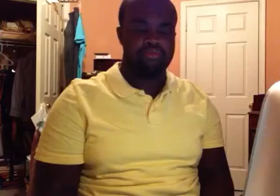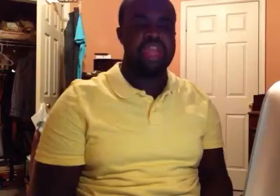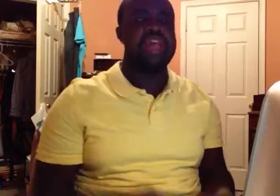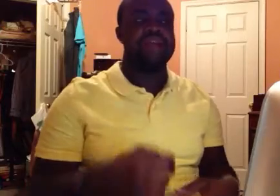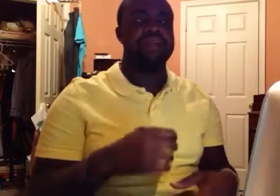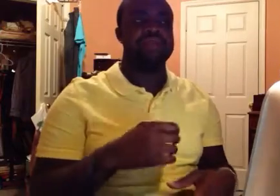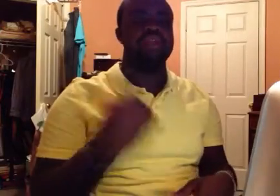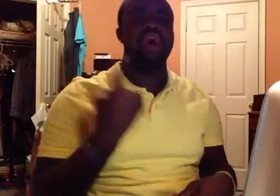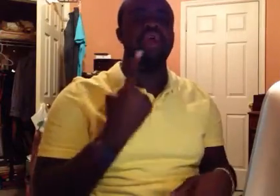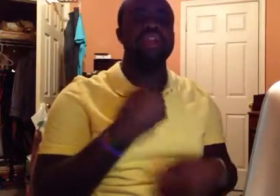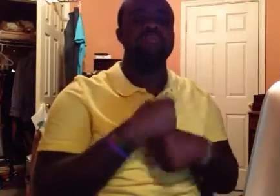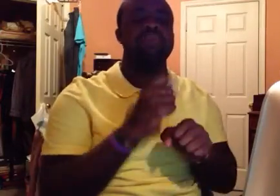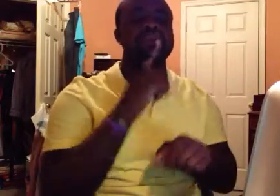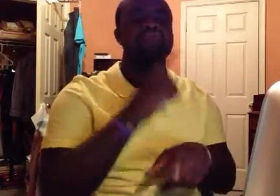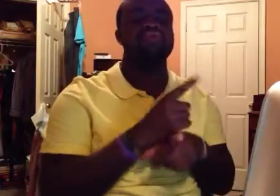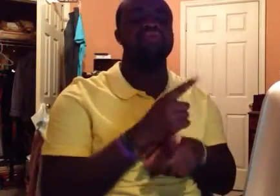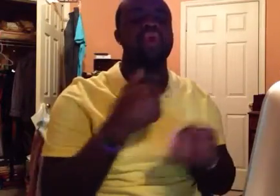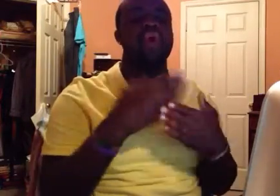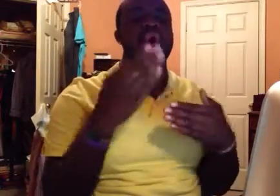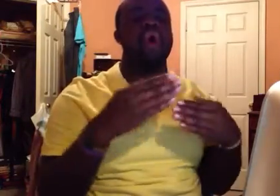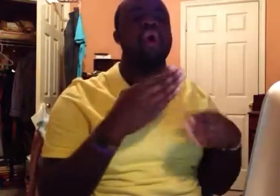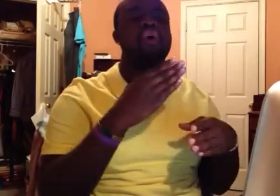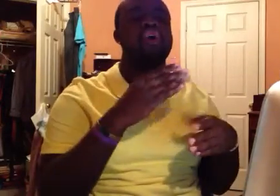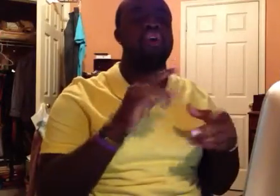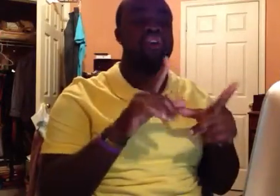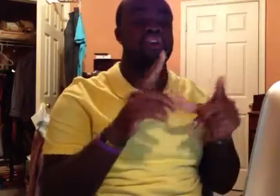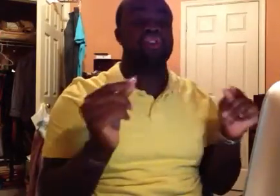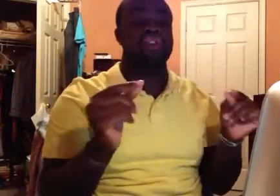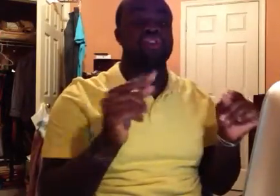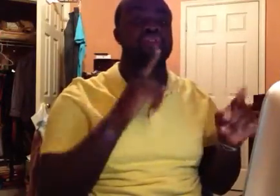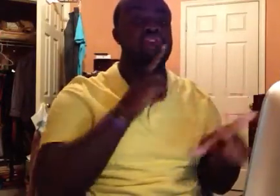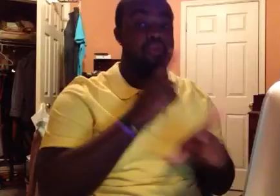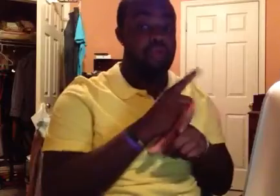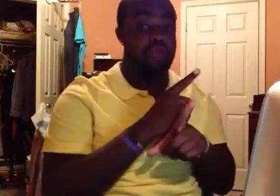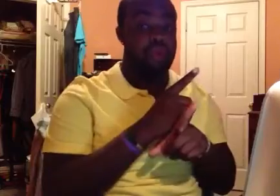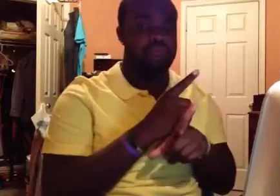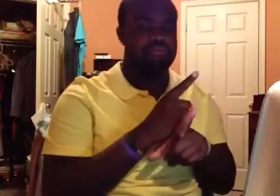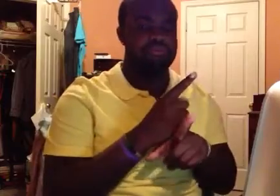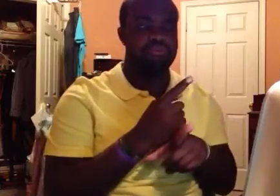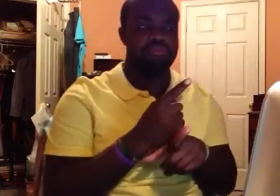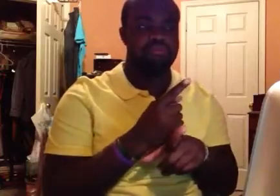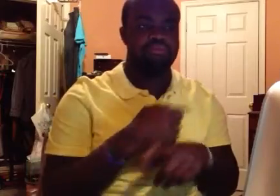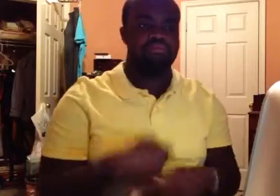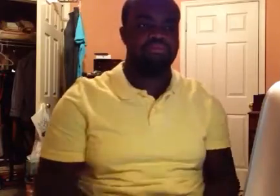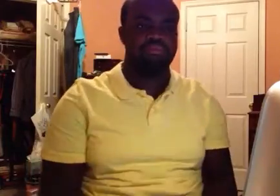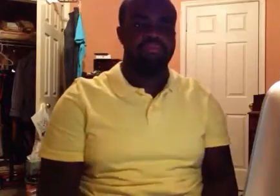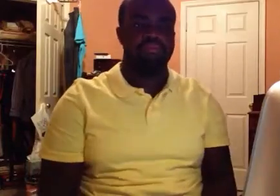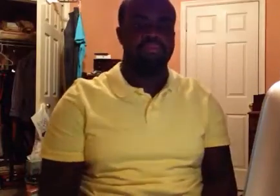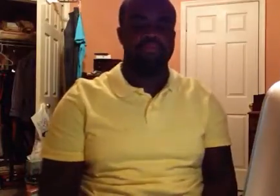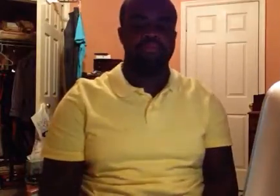or matches up to what all of the employees have done. After that, someone is usually delegated to tear